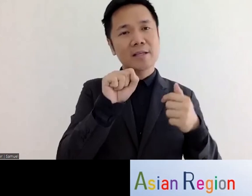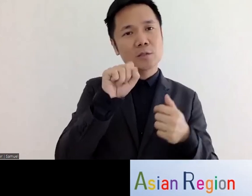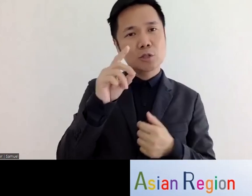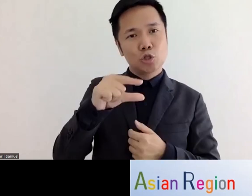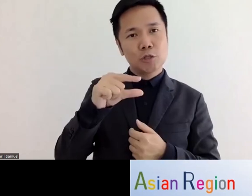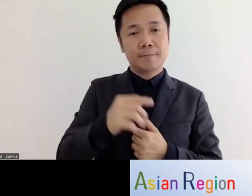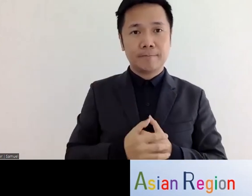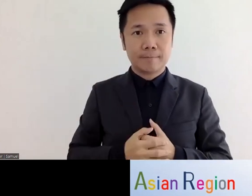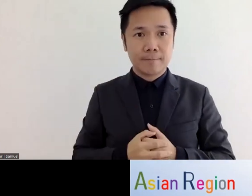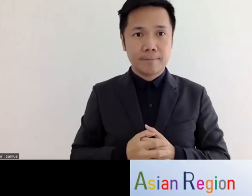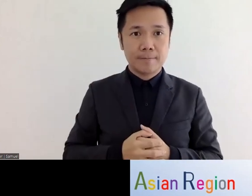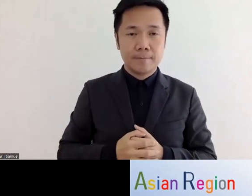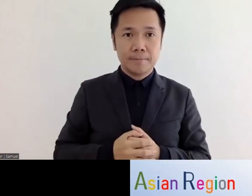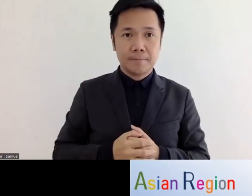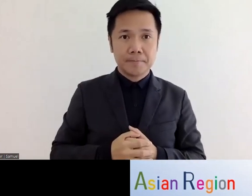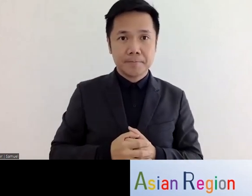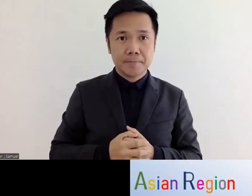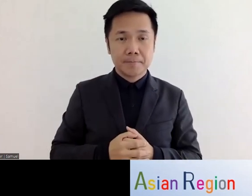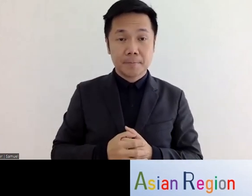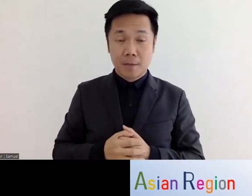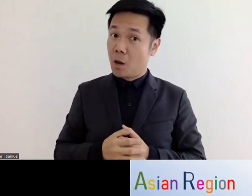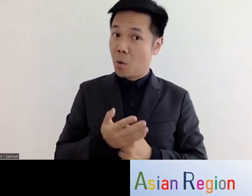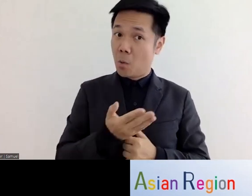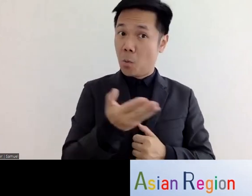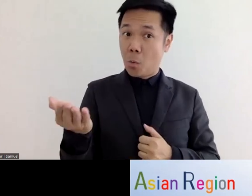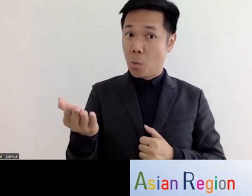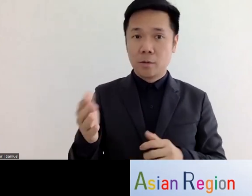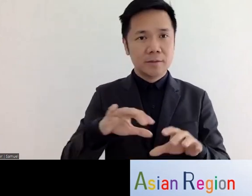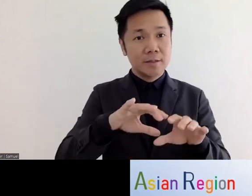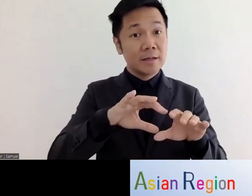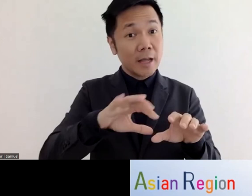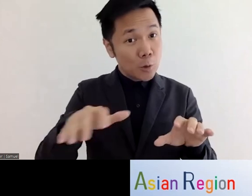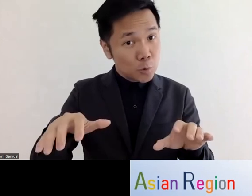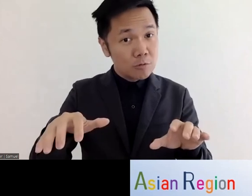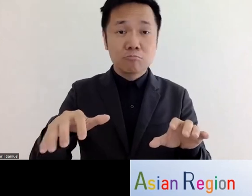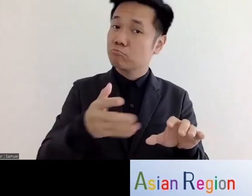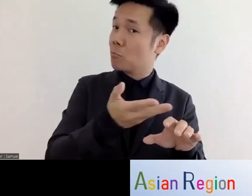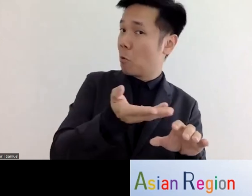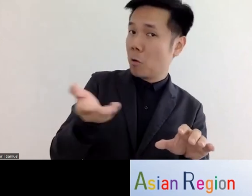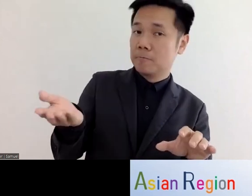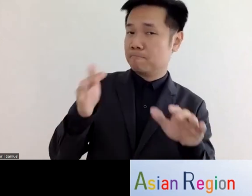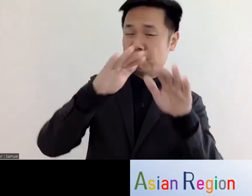no one in every country and every region, or